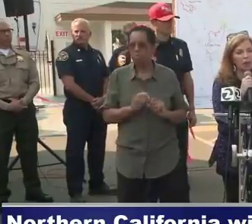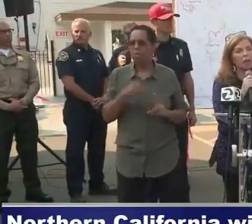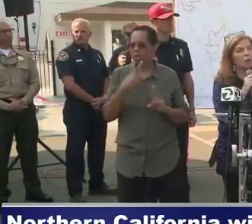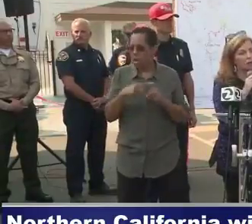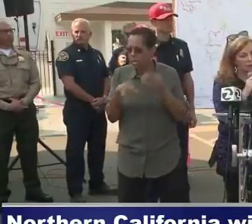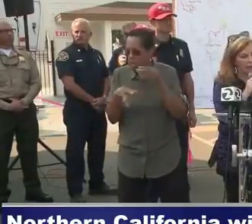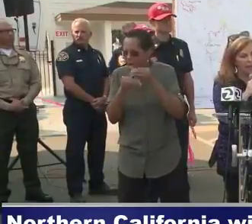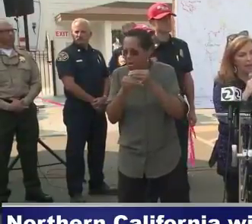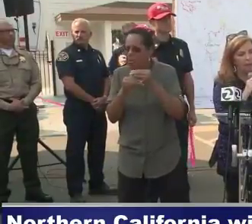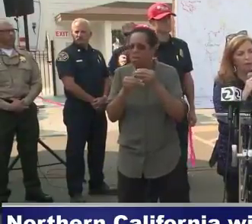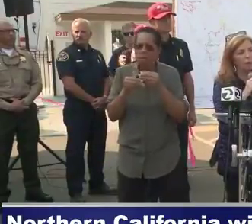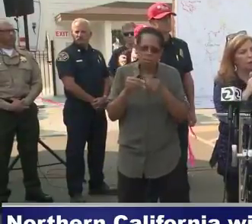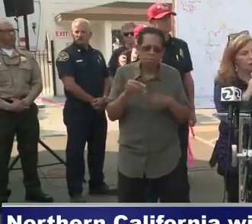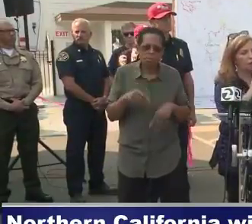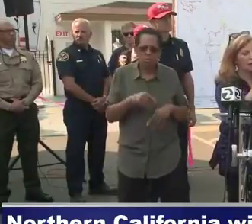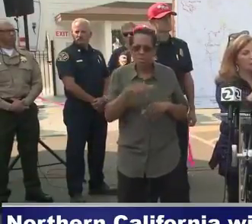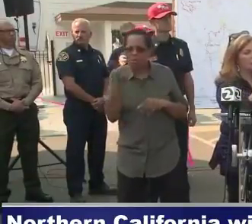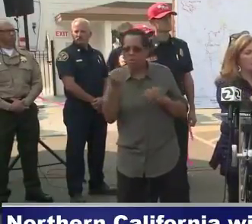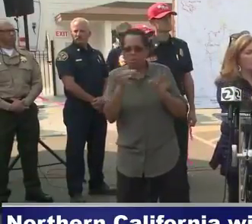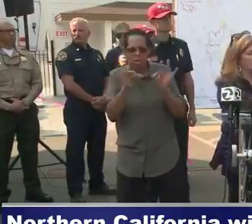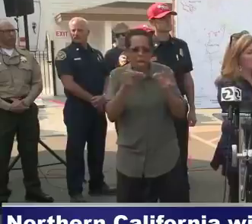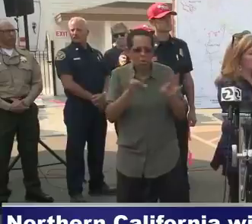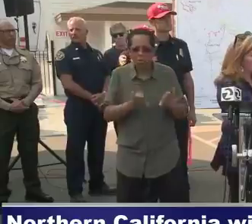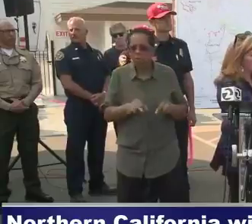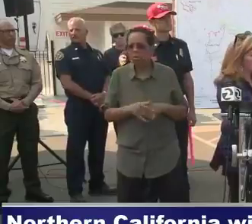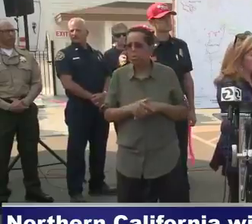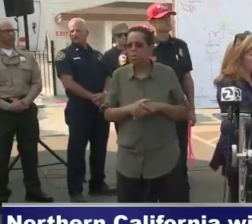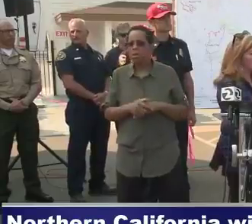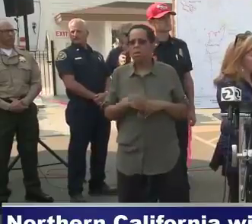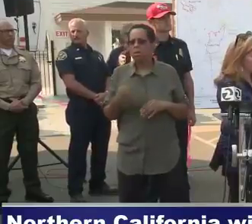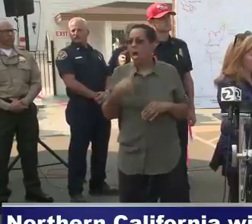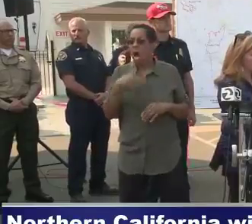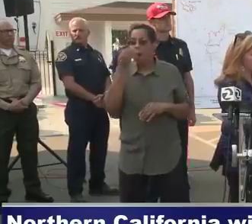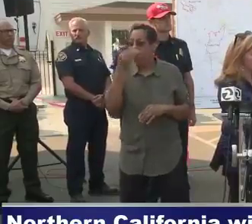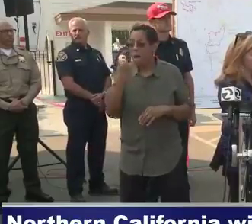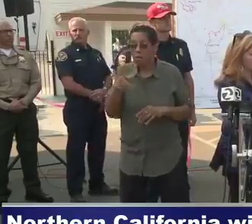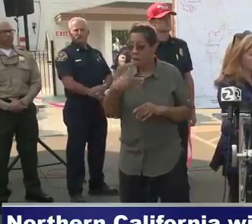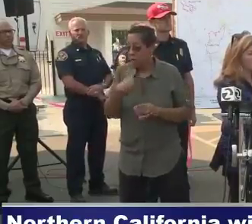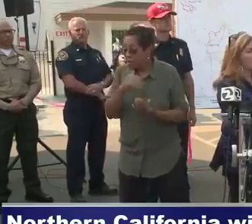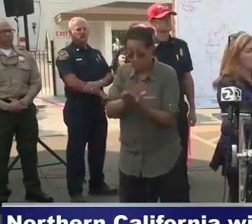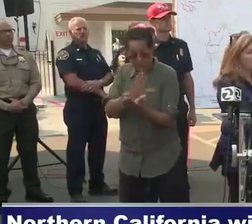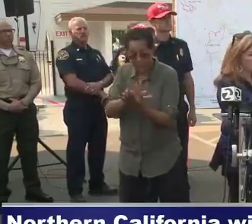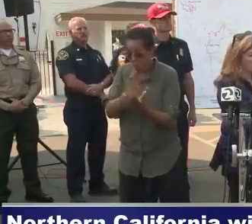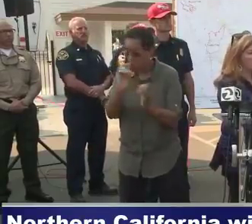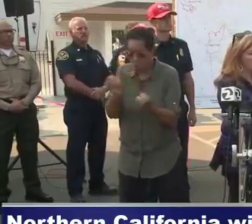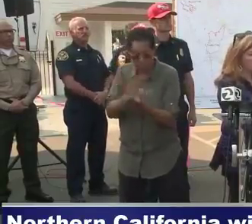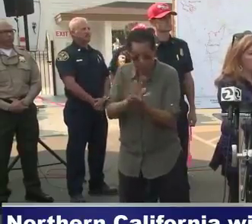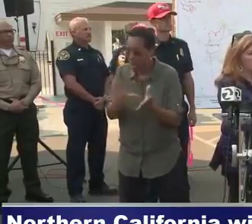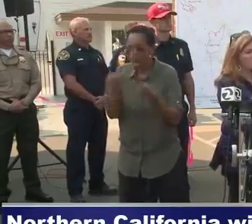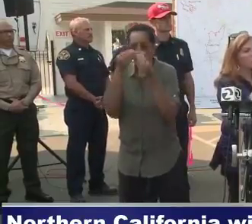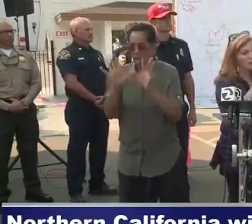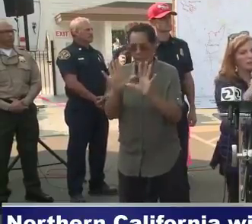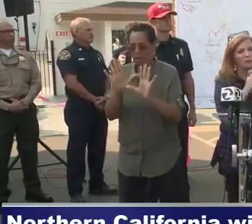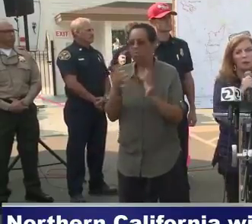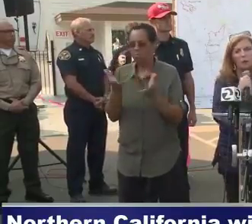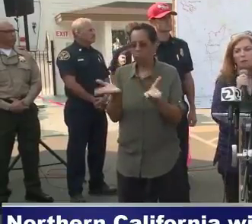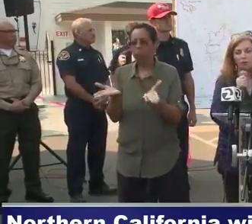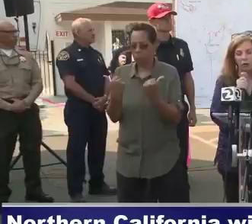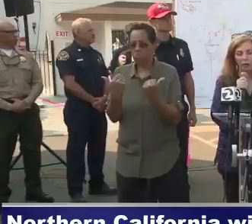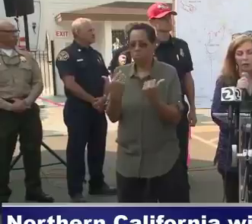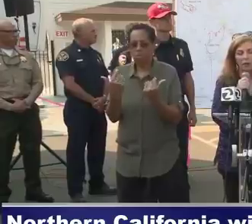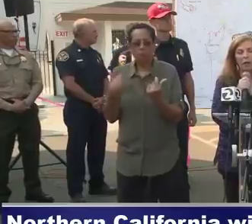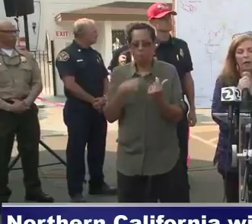community. Want to add, we don't care about whether you're documented if you show up at a shelter. We are there to serve you. Please do not